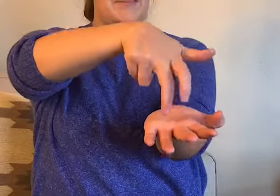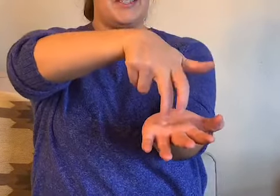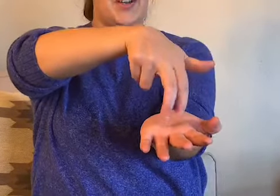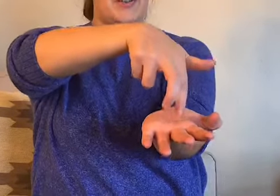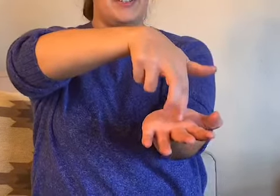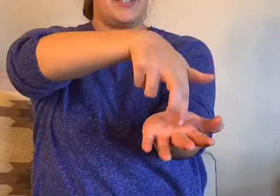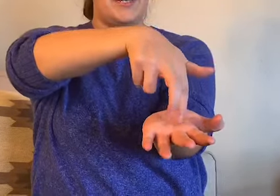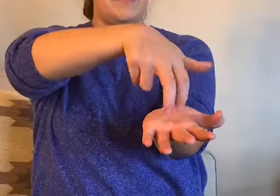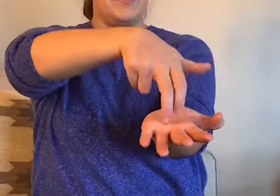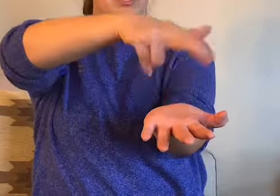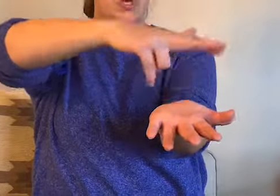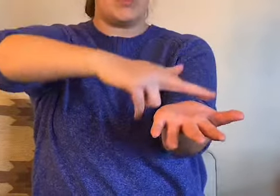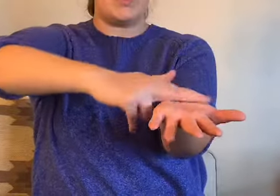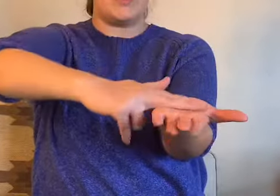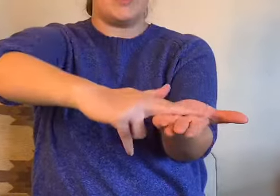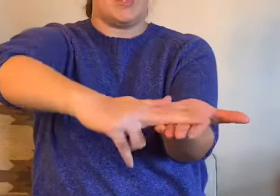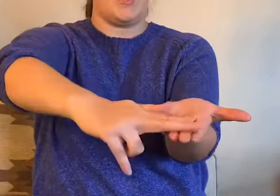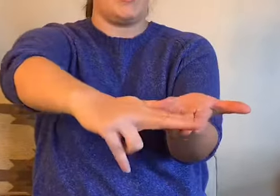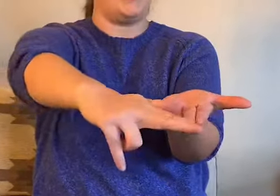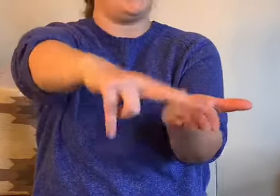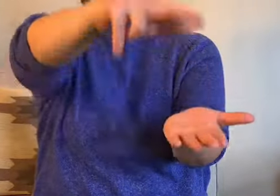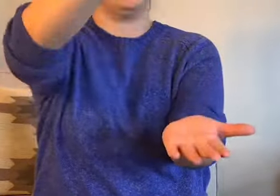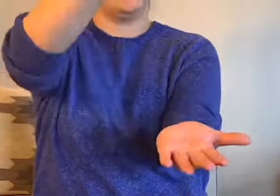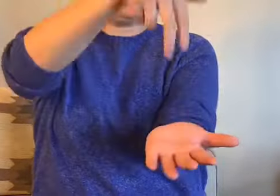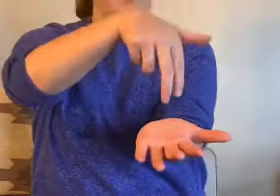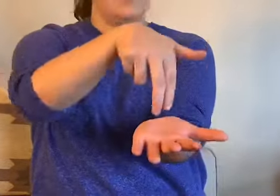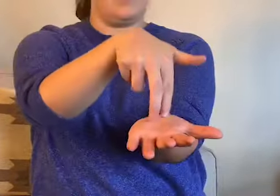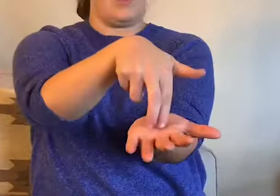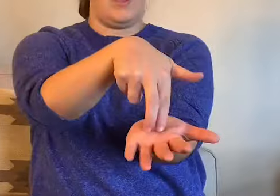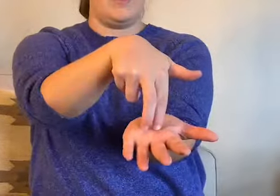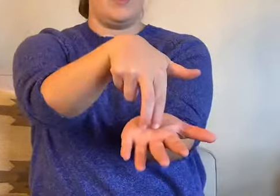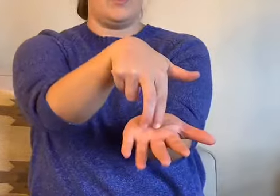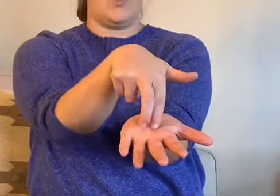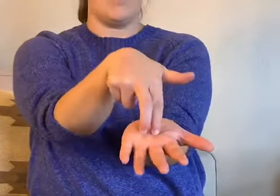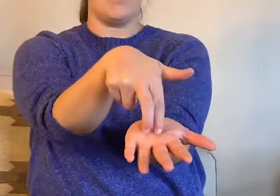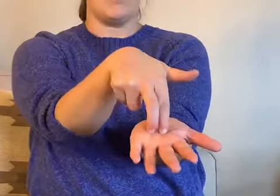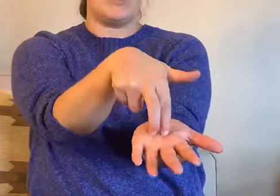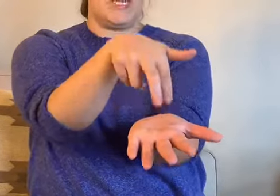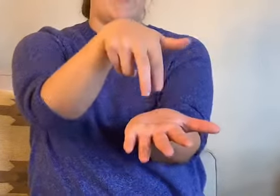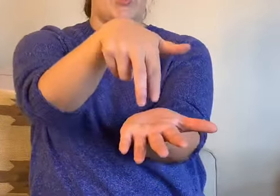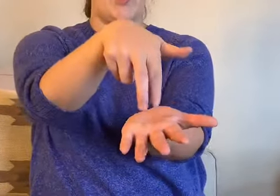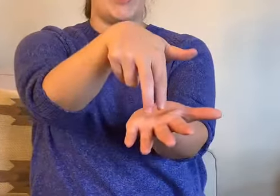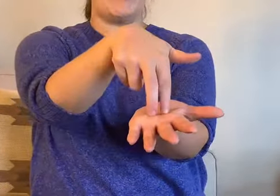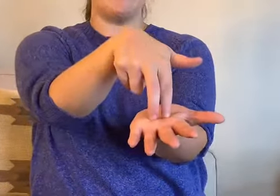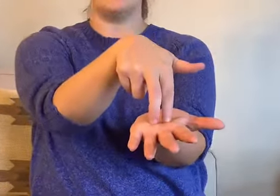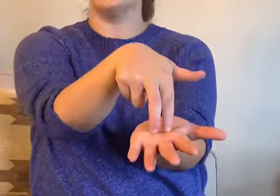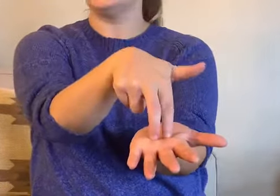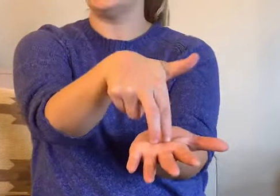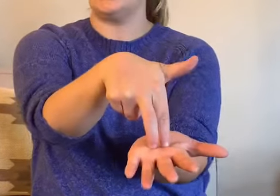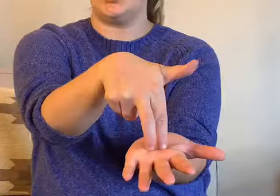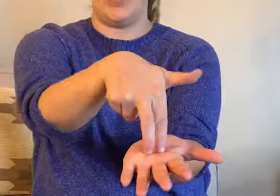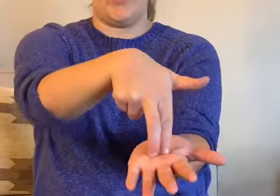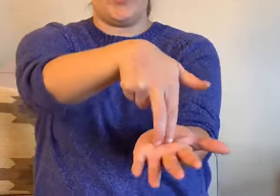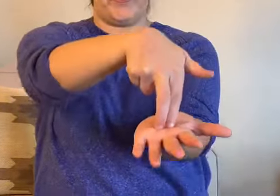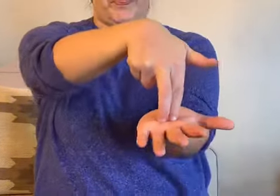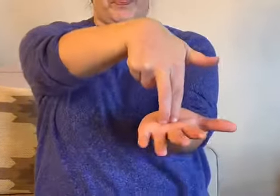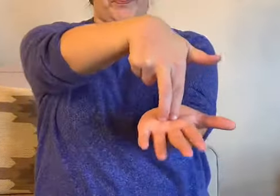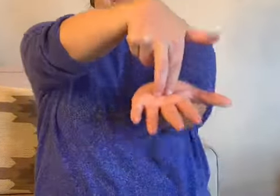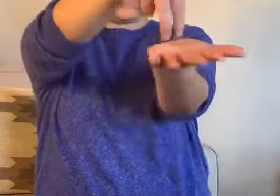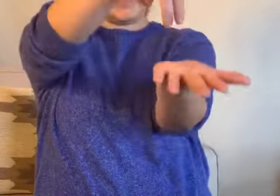tiptoe, tiptoe, slide. Okay, let's do that one more time. I'll go even slower. Get